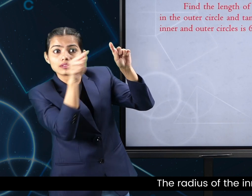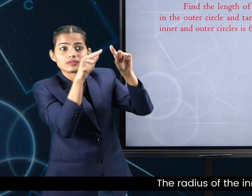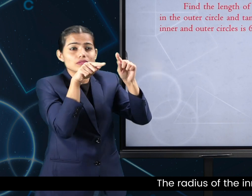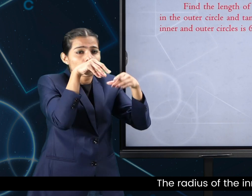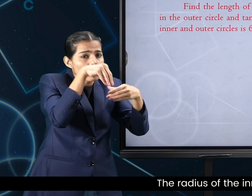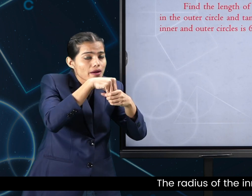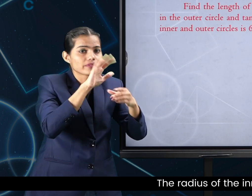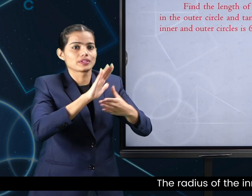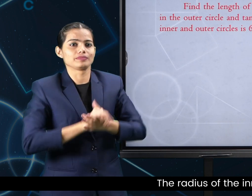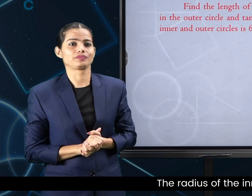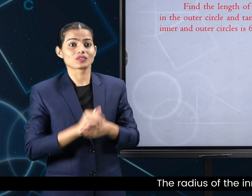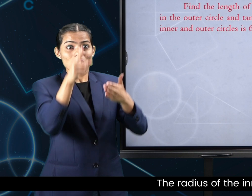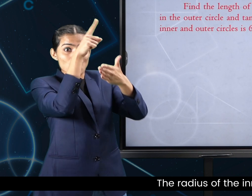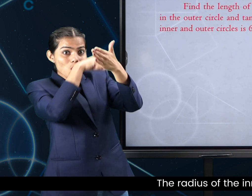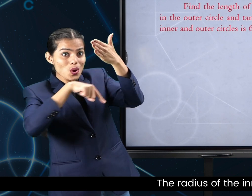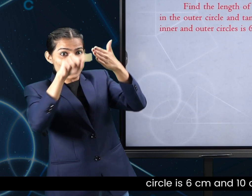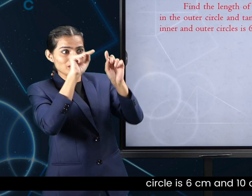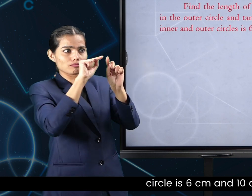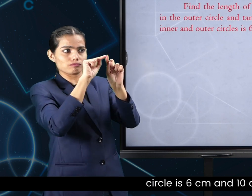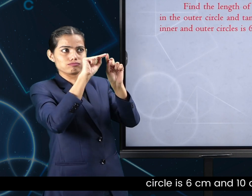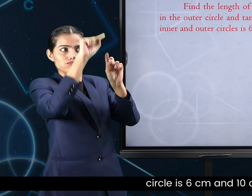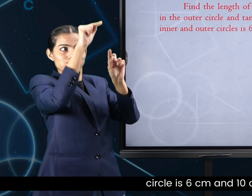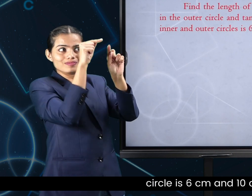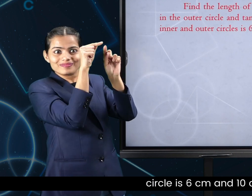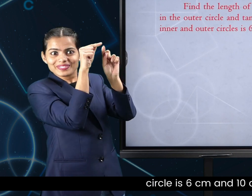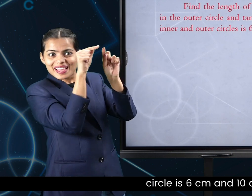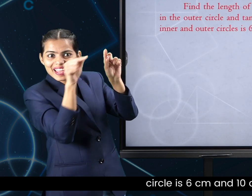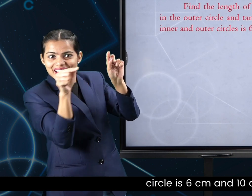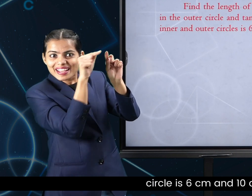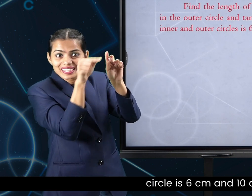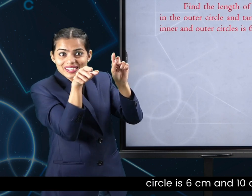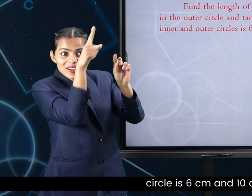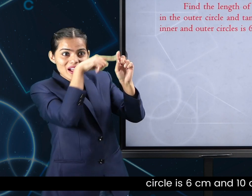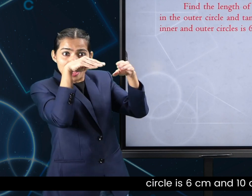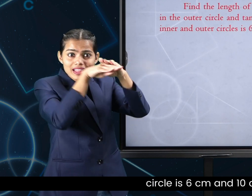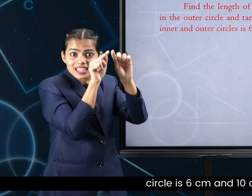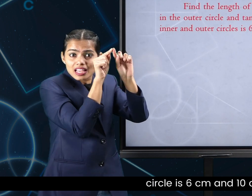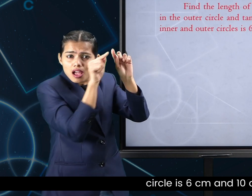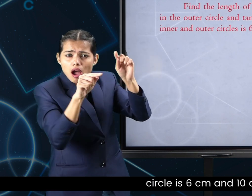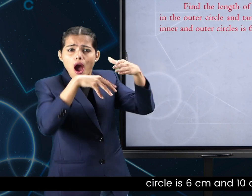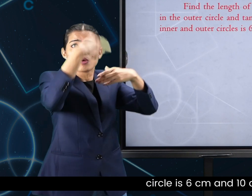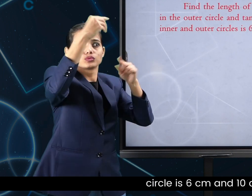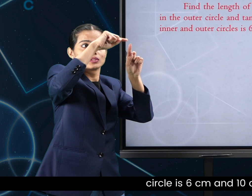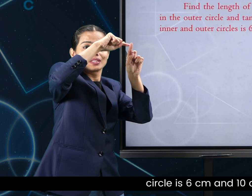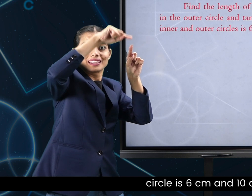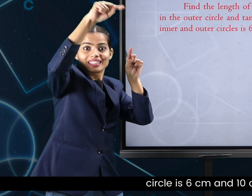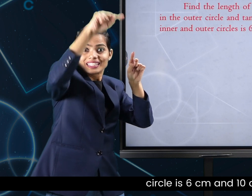The radius of the inner and outer circle is 6 cm and 10 cm respectively.